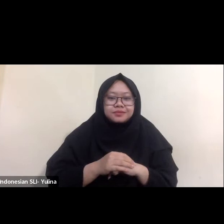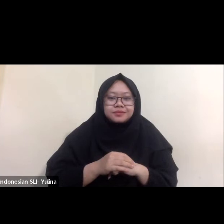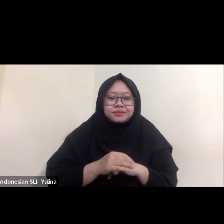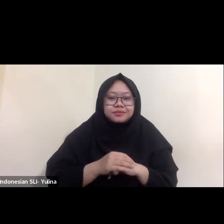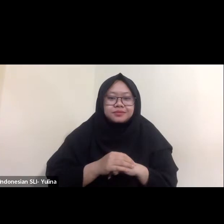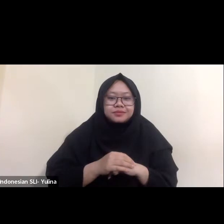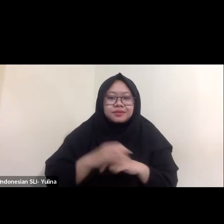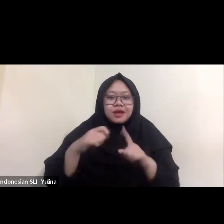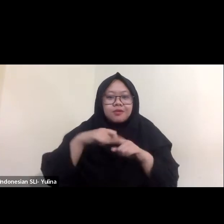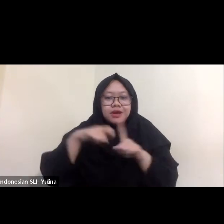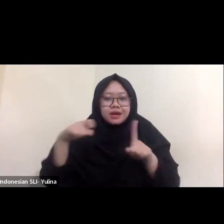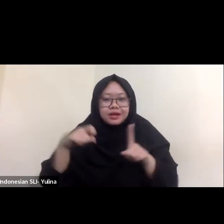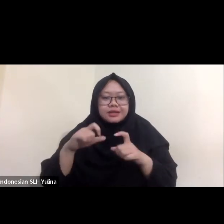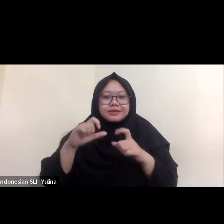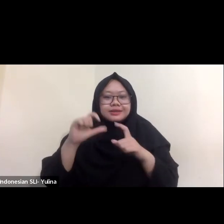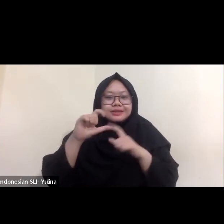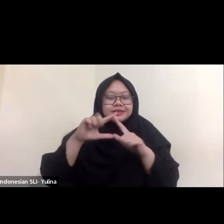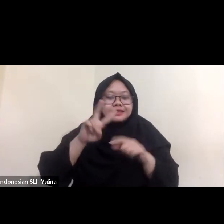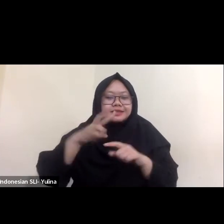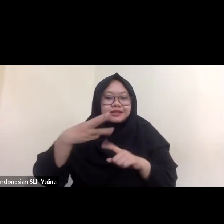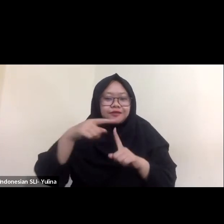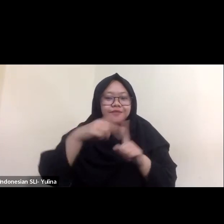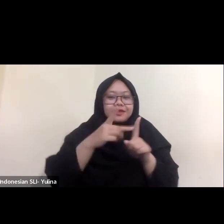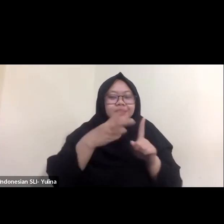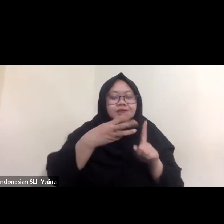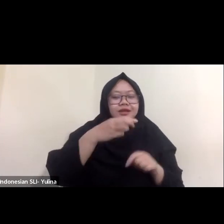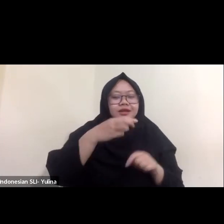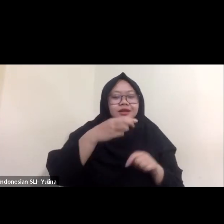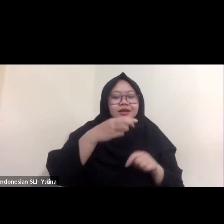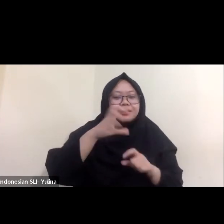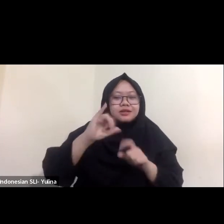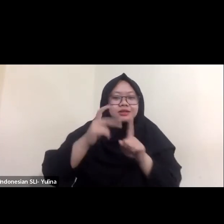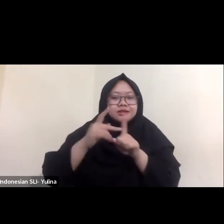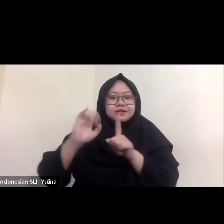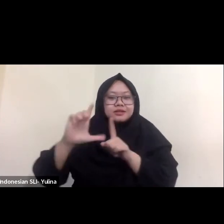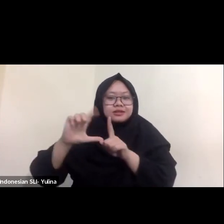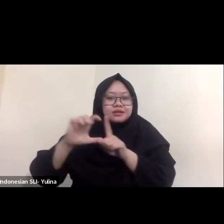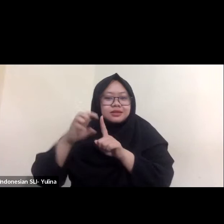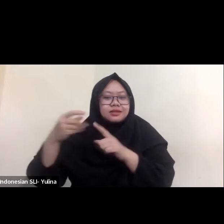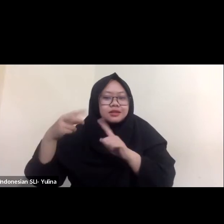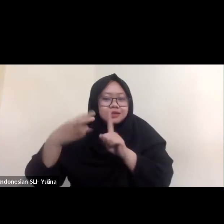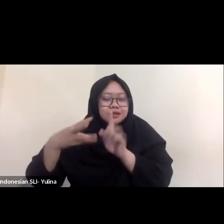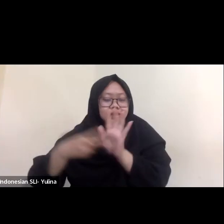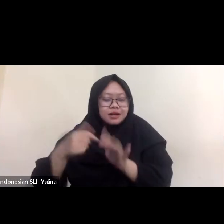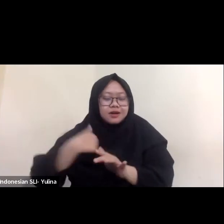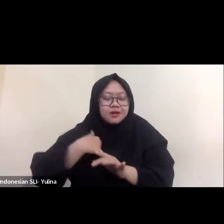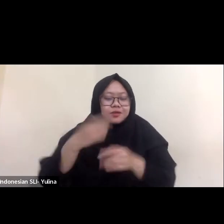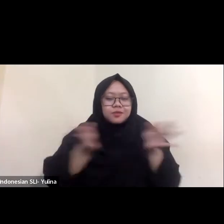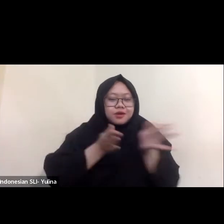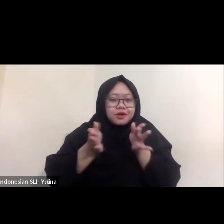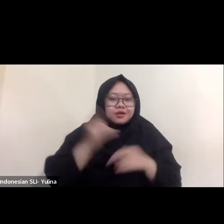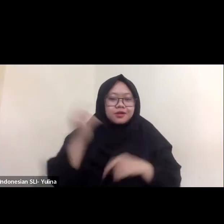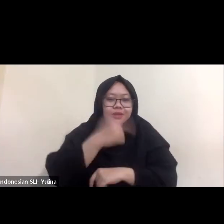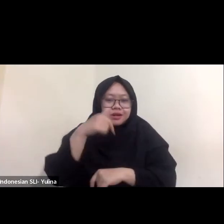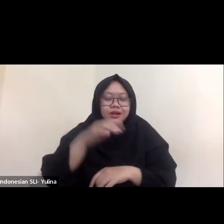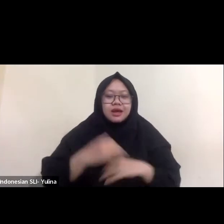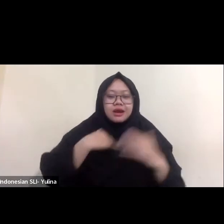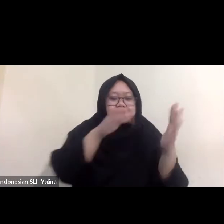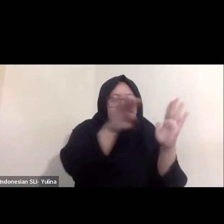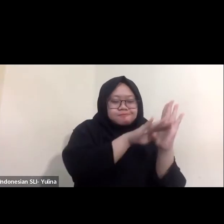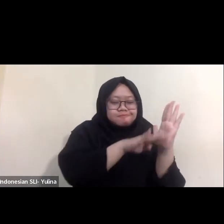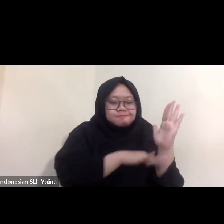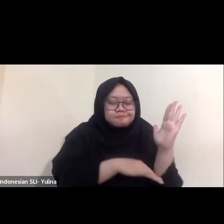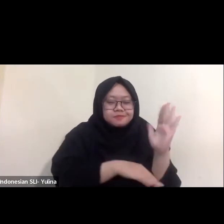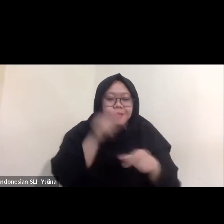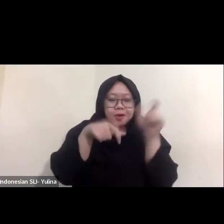Children International, and I'll be your moderator for today. We're honored to be here with a list of experts, and it's my pleasure to introduce them